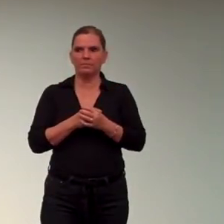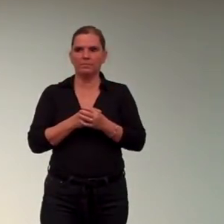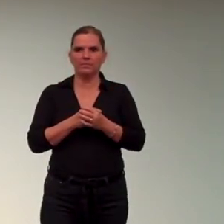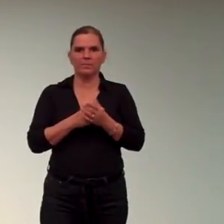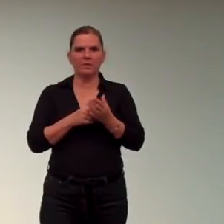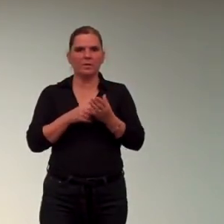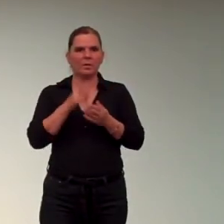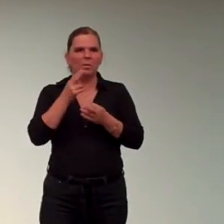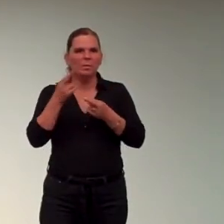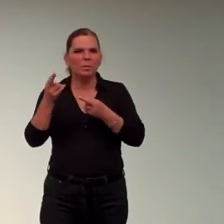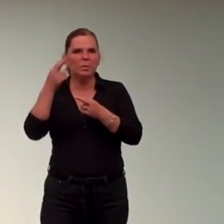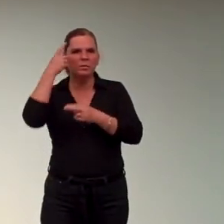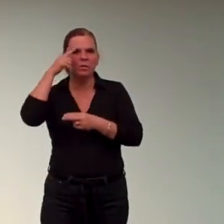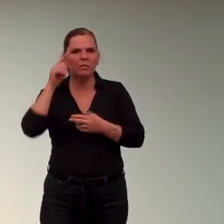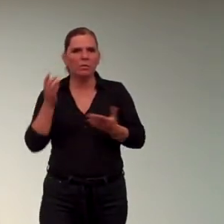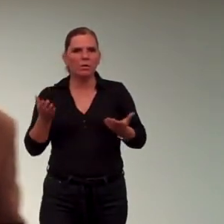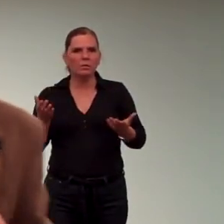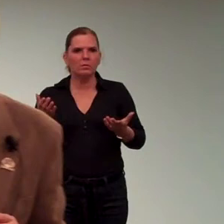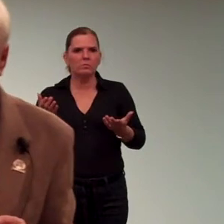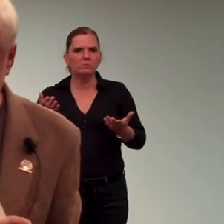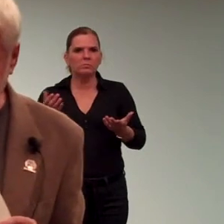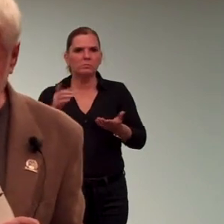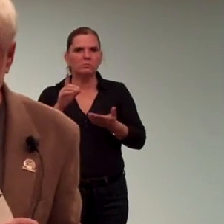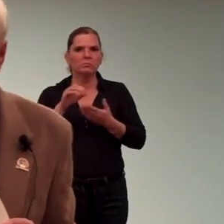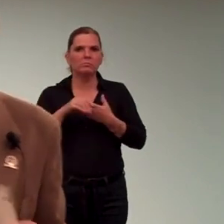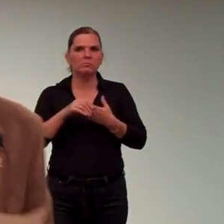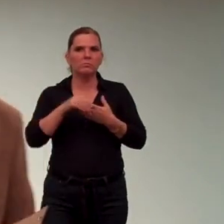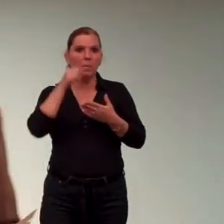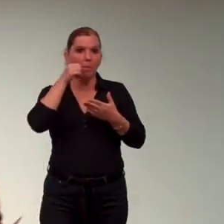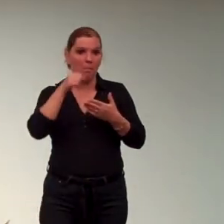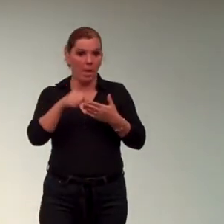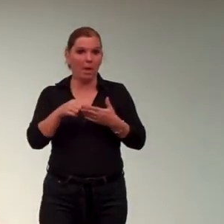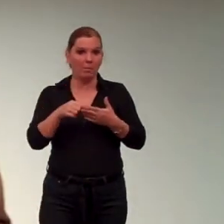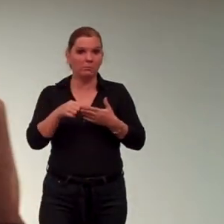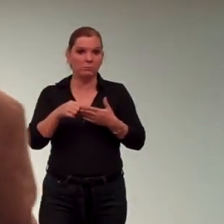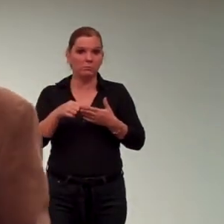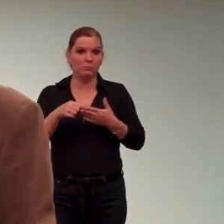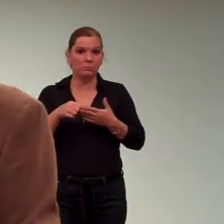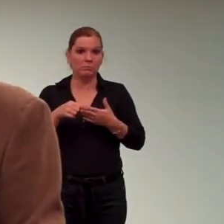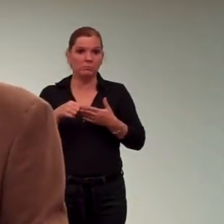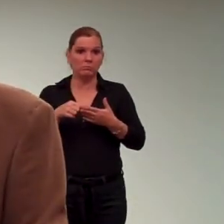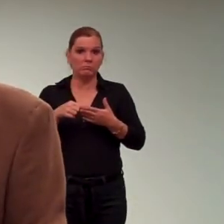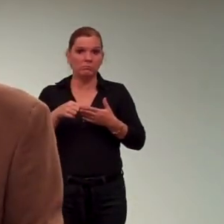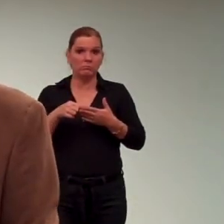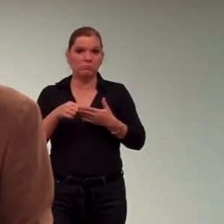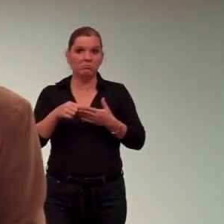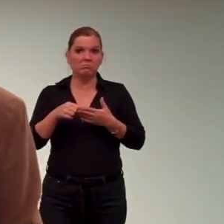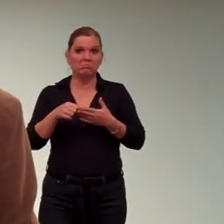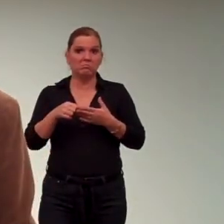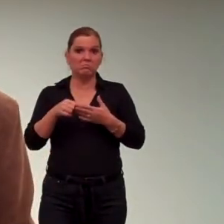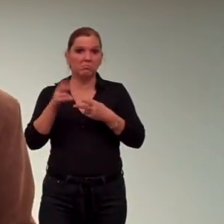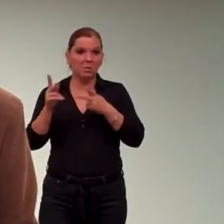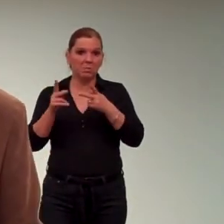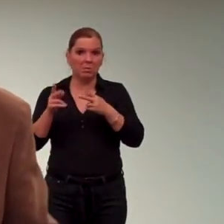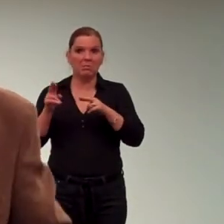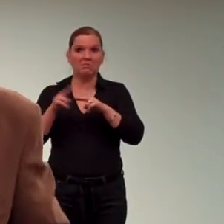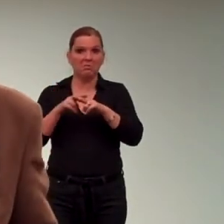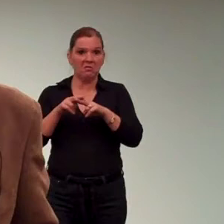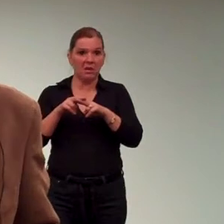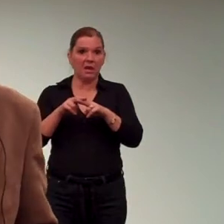do we use the road for? Mail, okay, passenger lines, freight